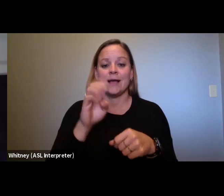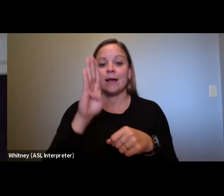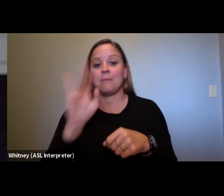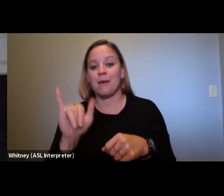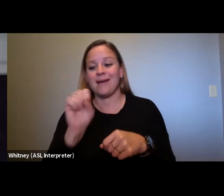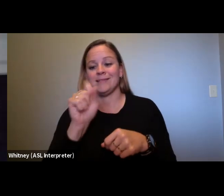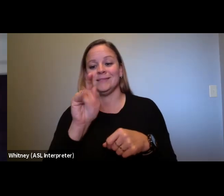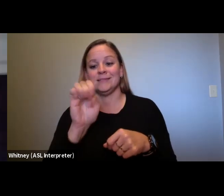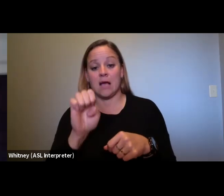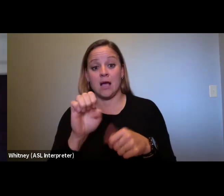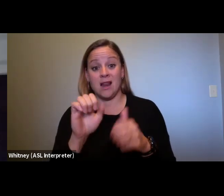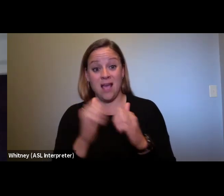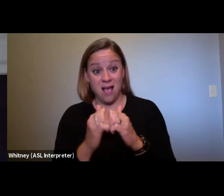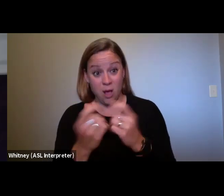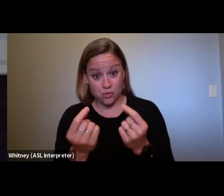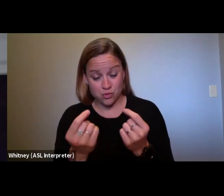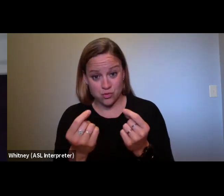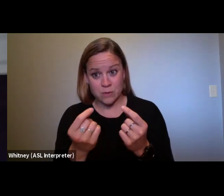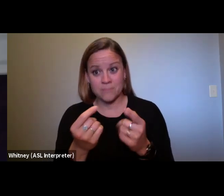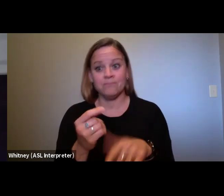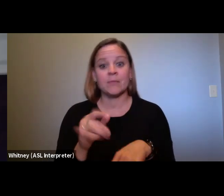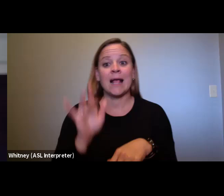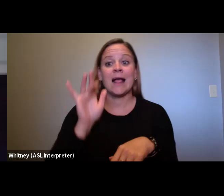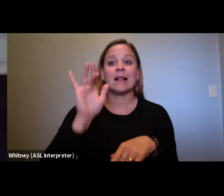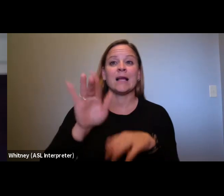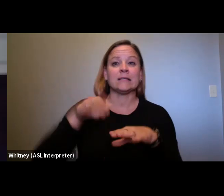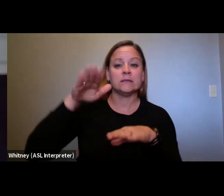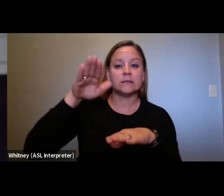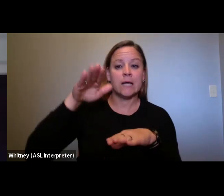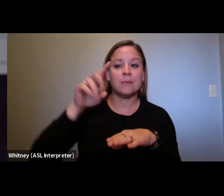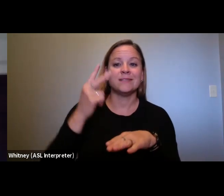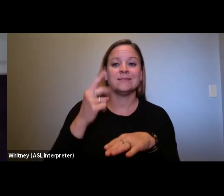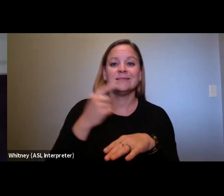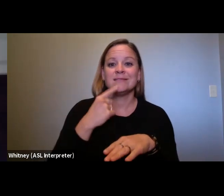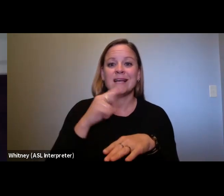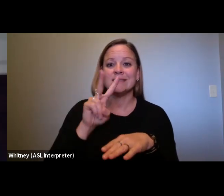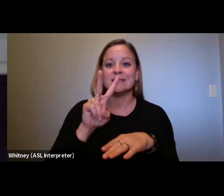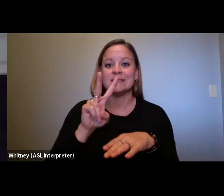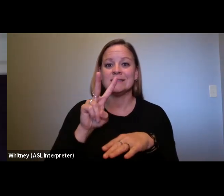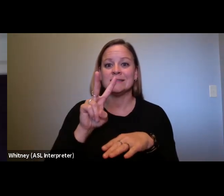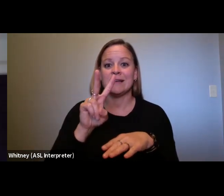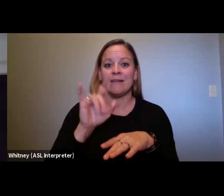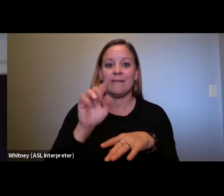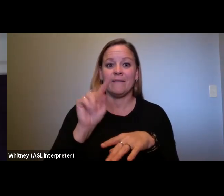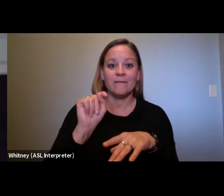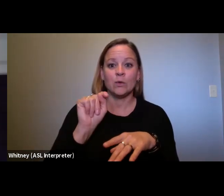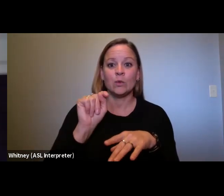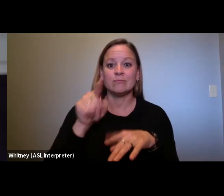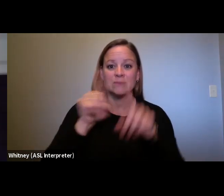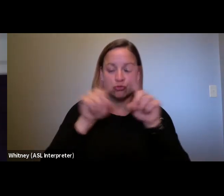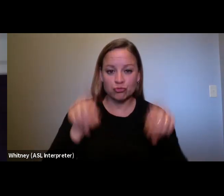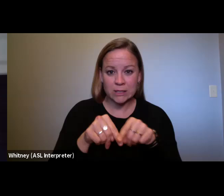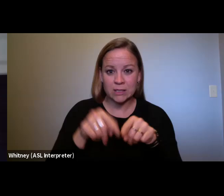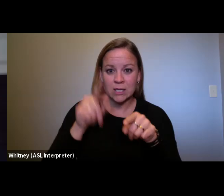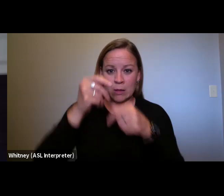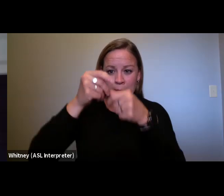You can do that by going to the top of your screen where it says Tim Fuchs is sharing his screen. And in the